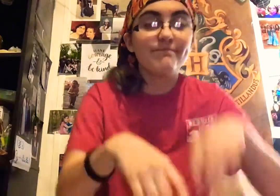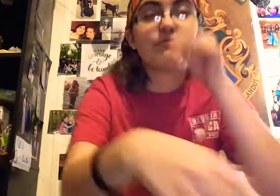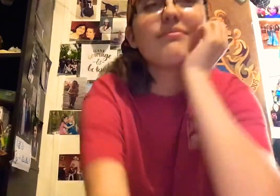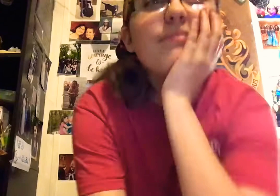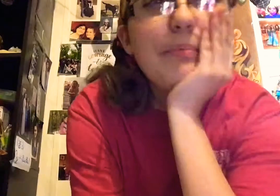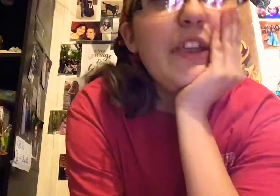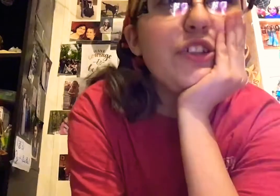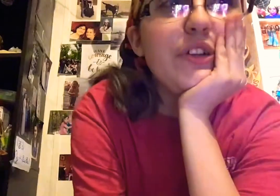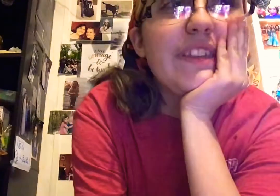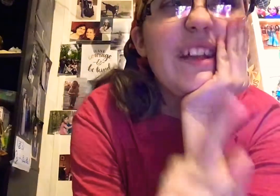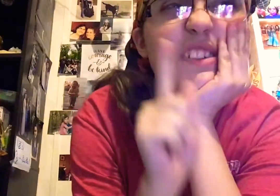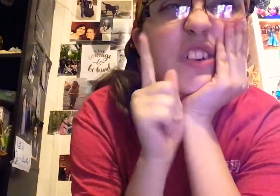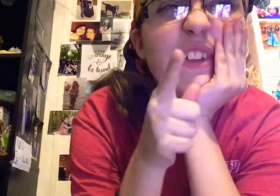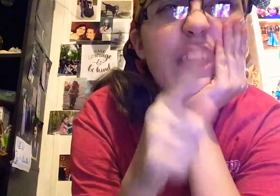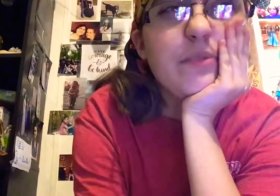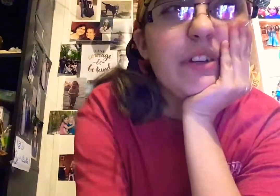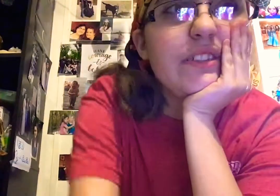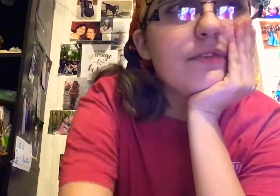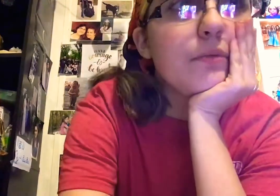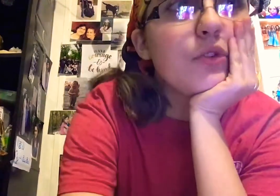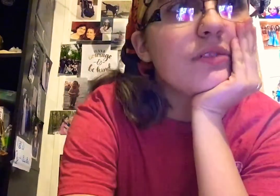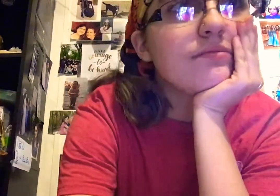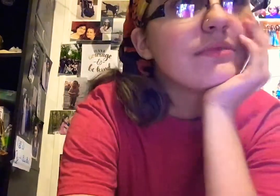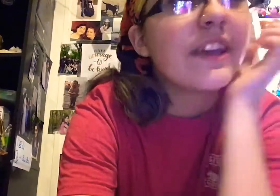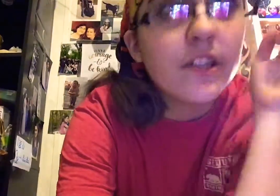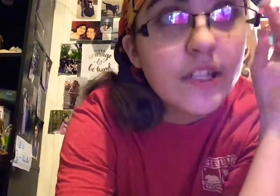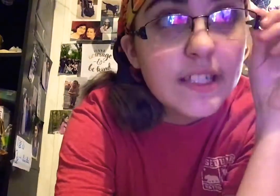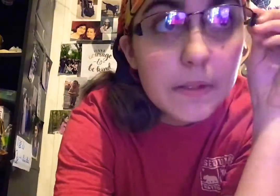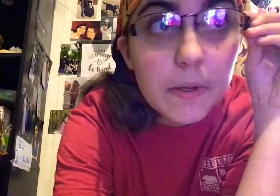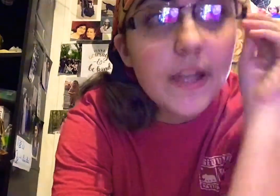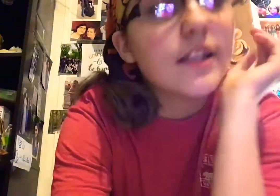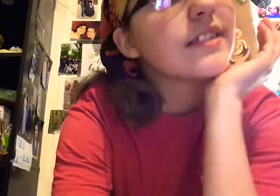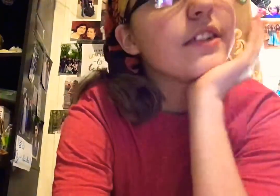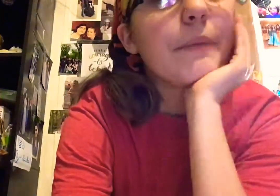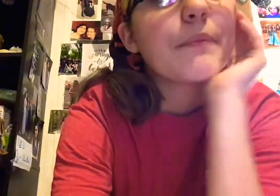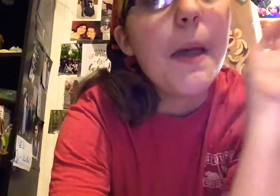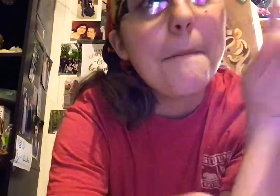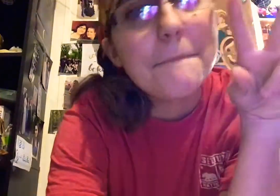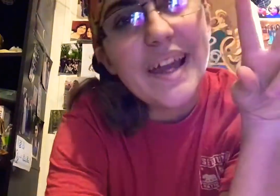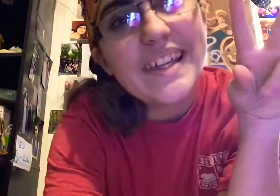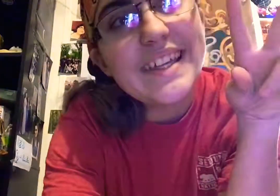Make sure you hit that notification button for more. Hey, look, you can see me in my eyeglasses. Okay, bye.